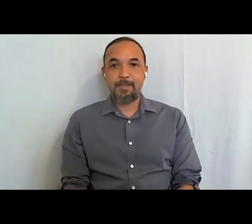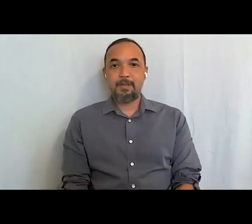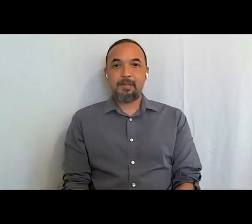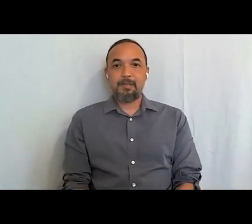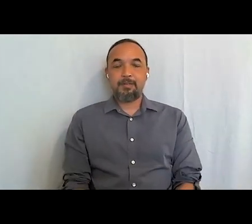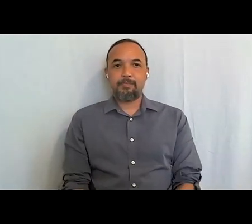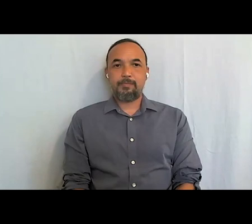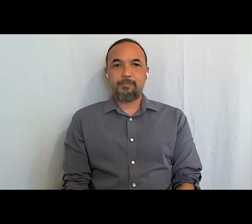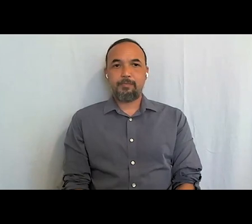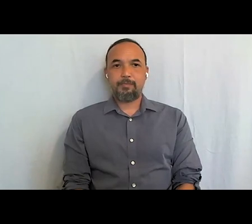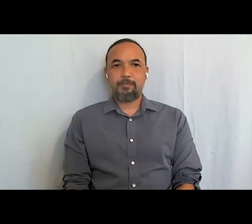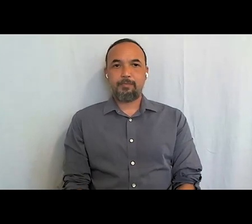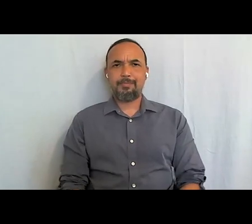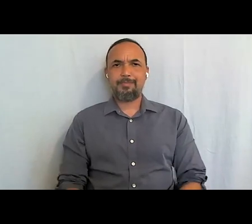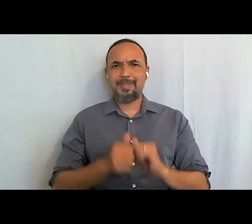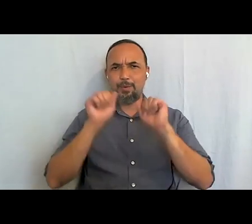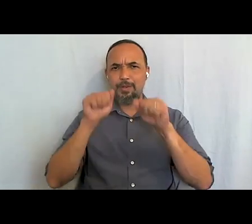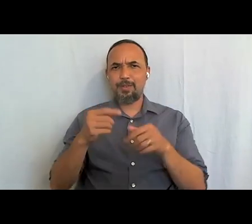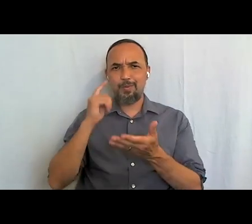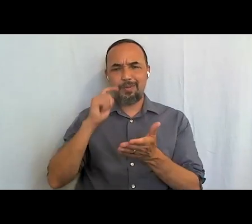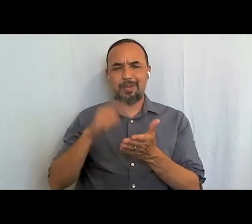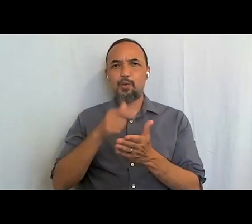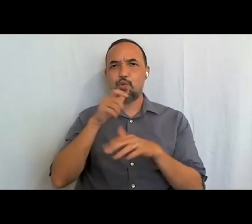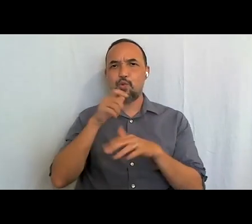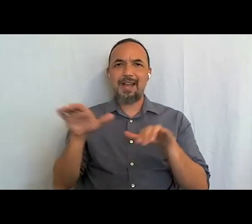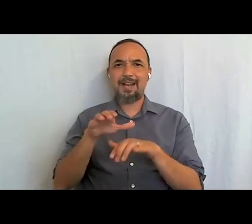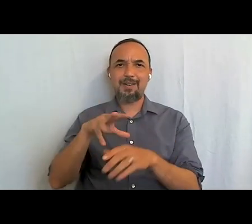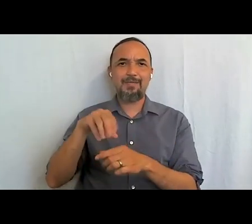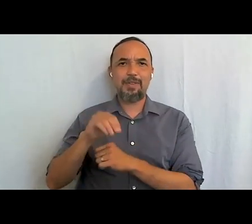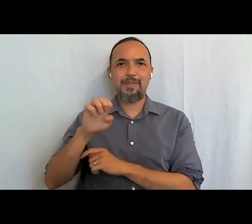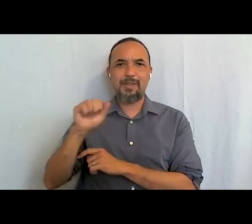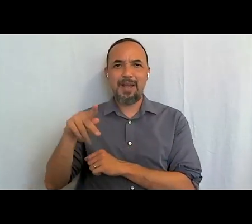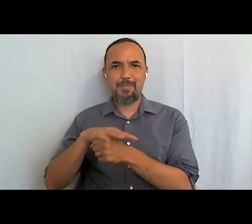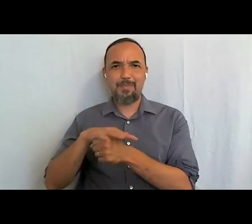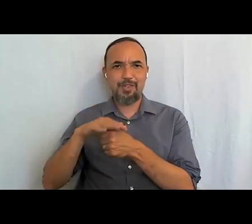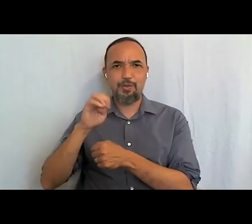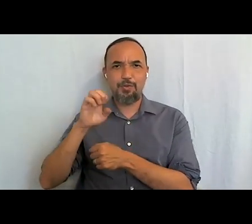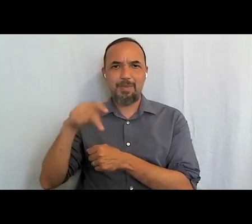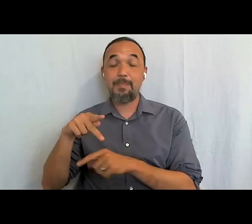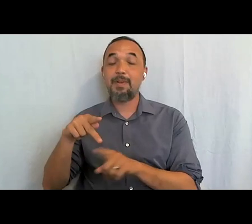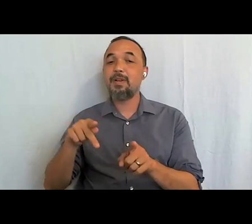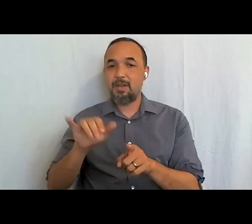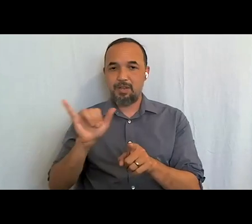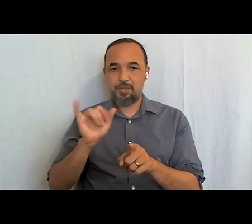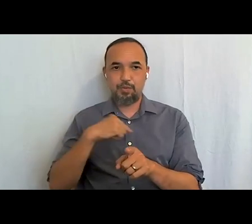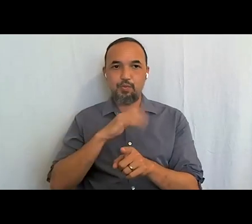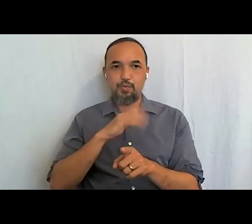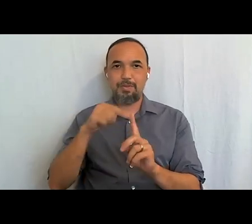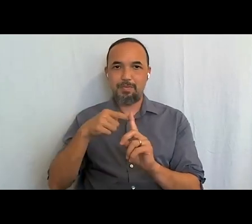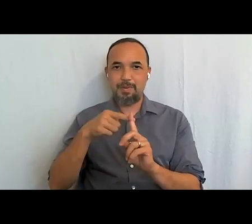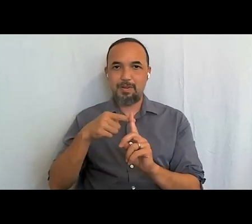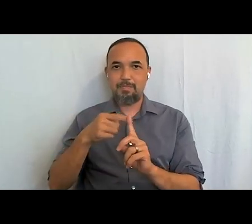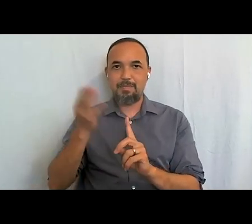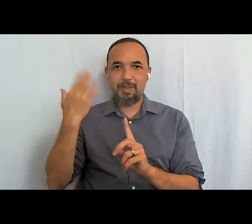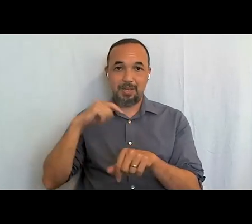How to tell who is active on the geomap. So the geomap, as we discussed in the last session, has rings on each